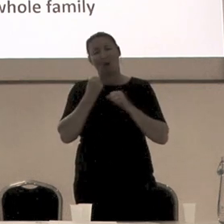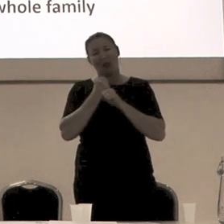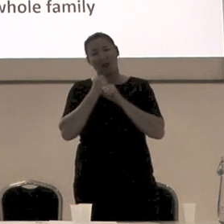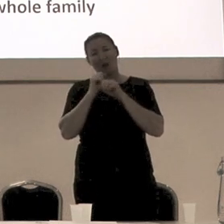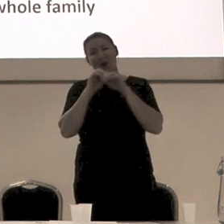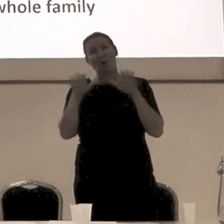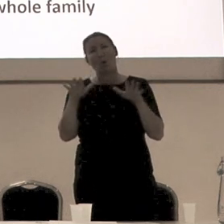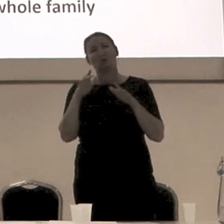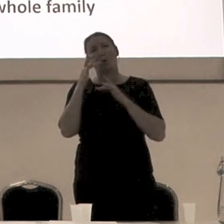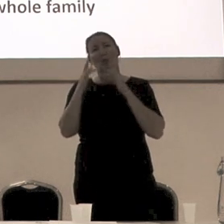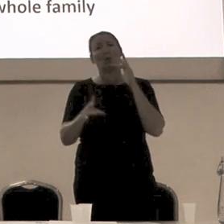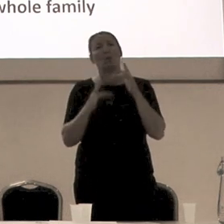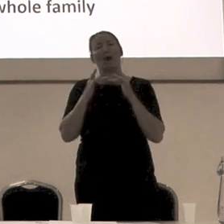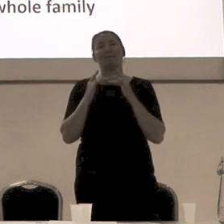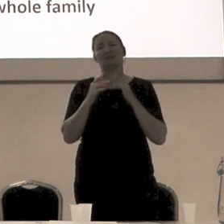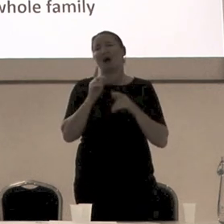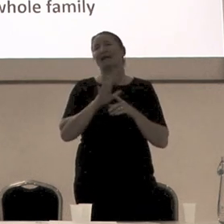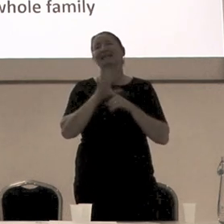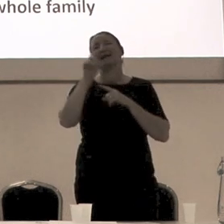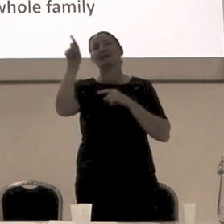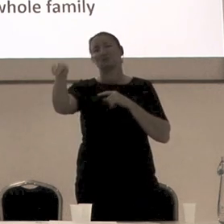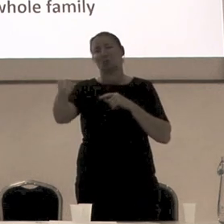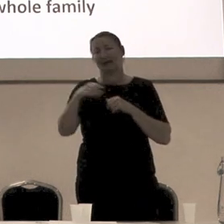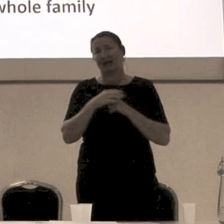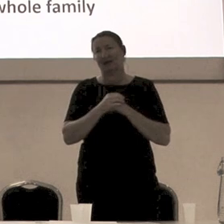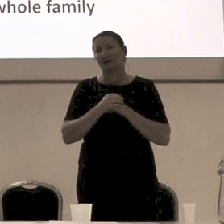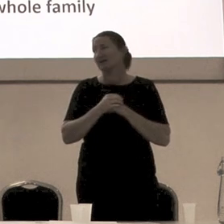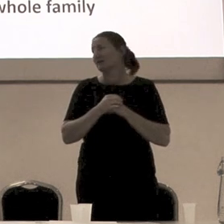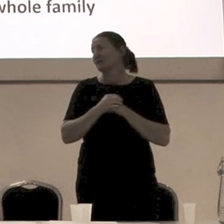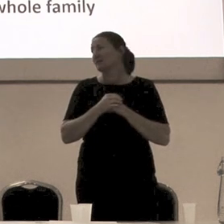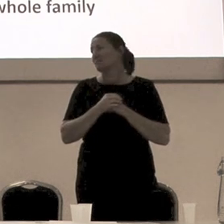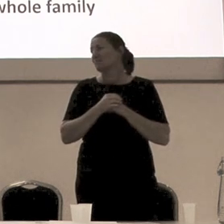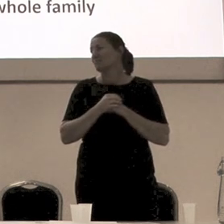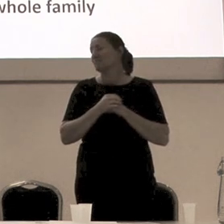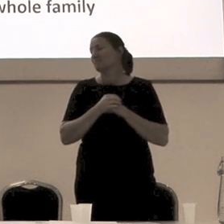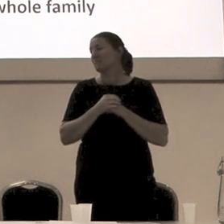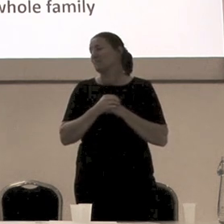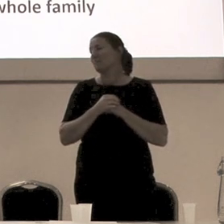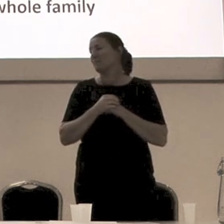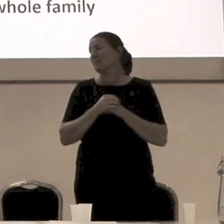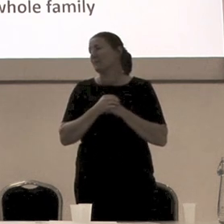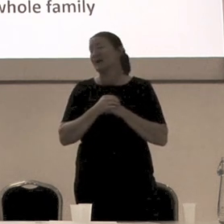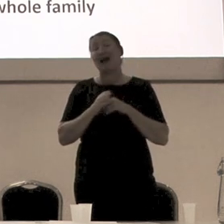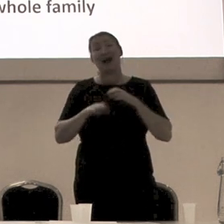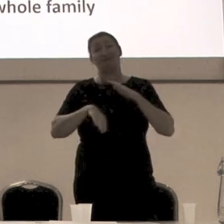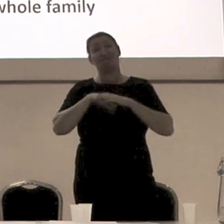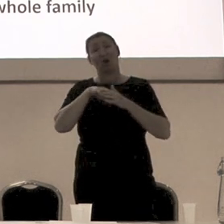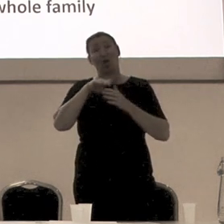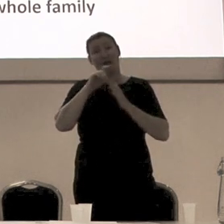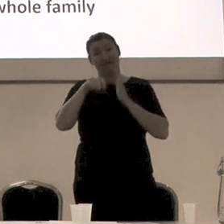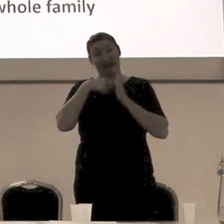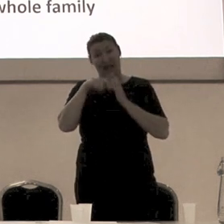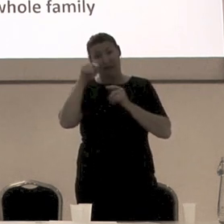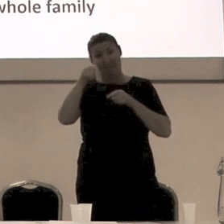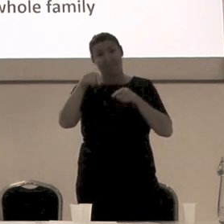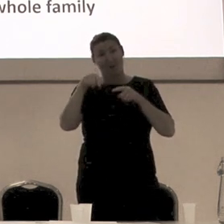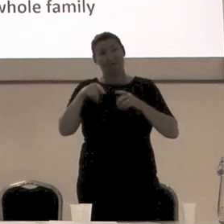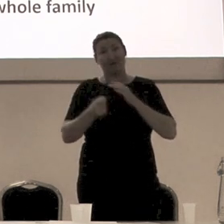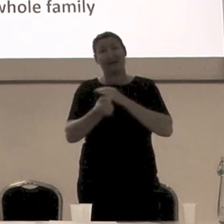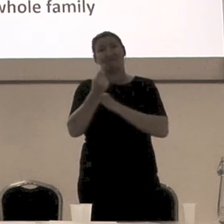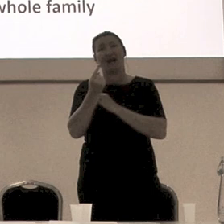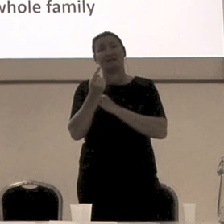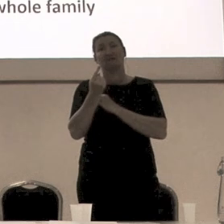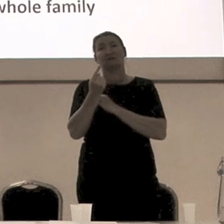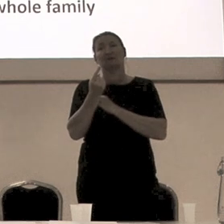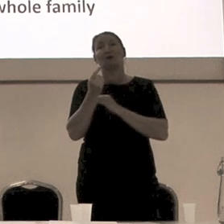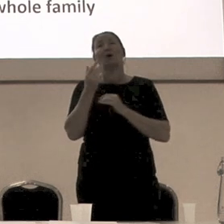and up on the website in about a week in a full film of all of this event. And the individual films we'll put up separately